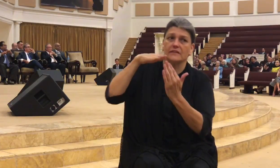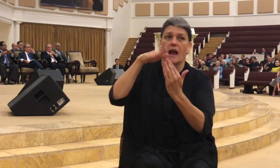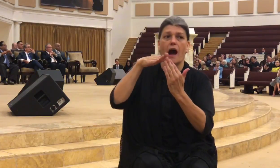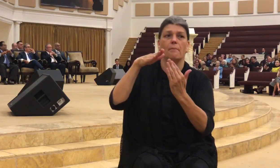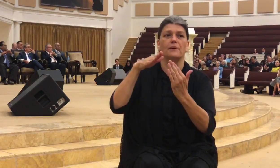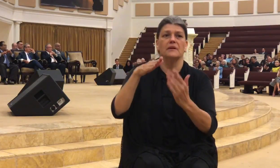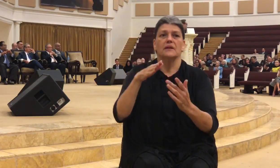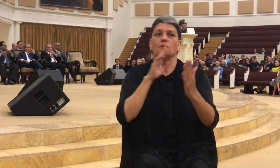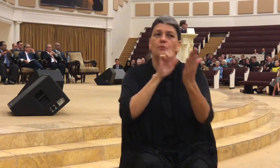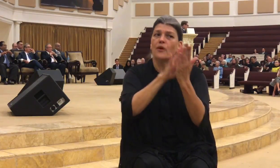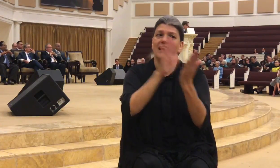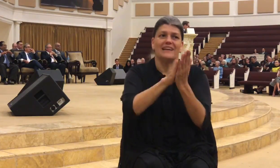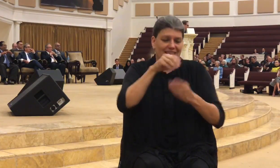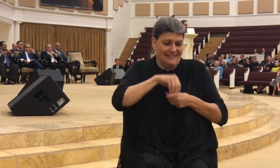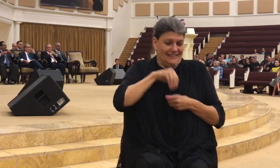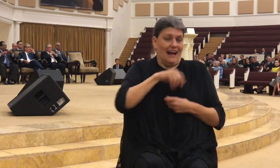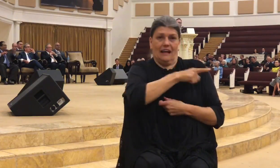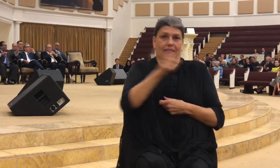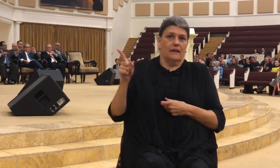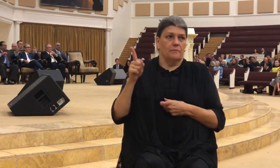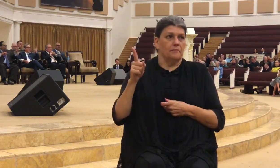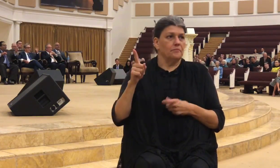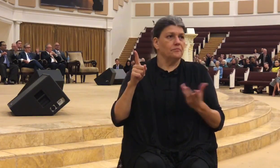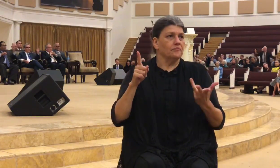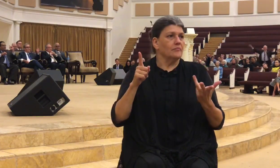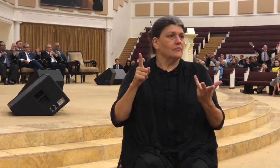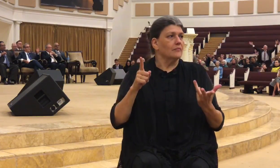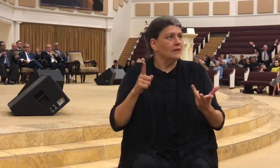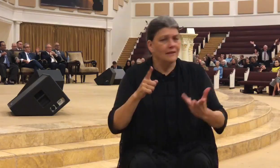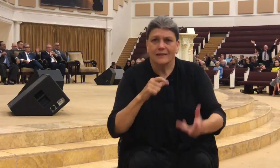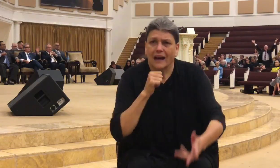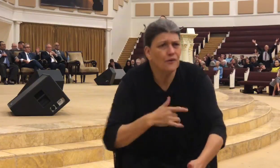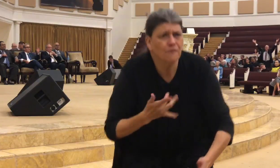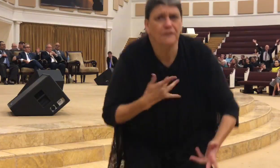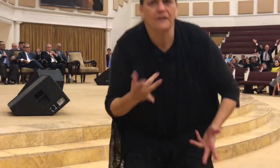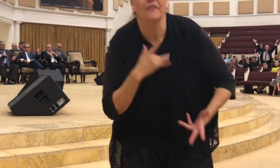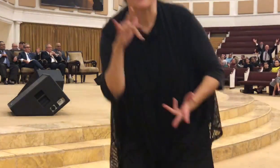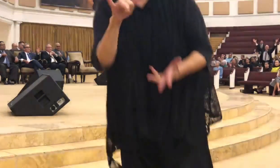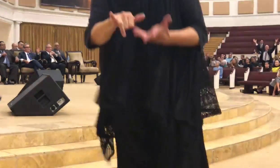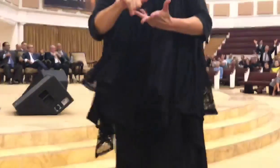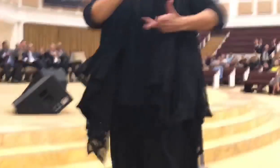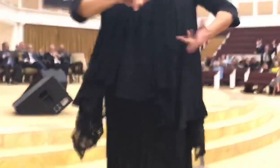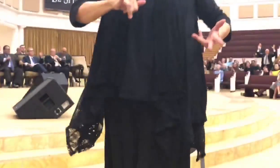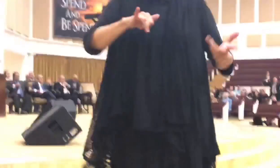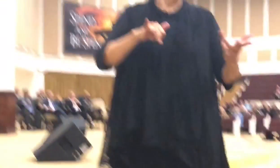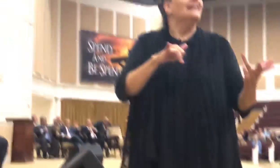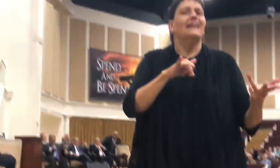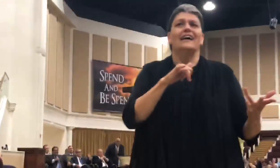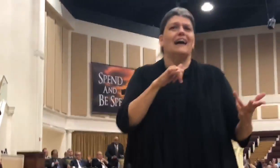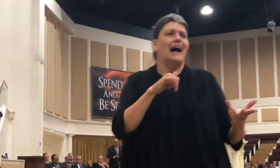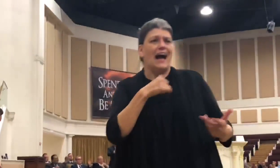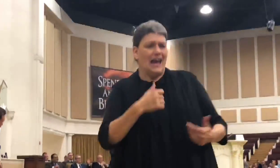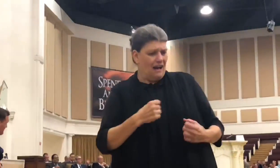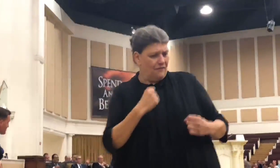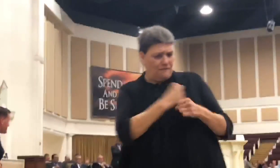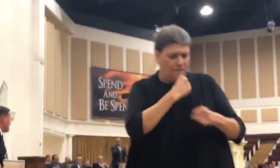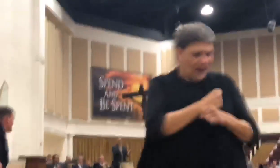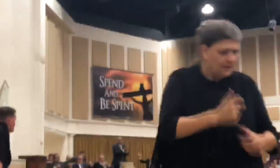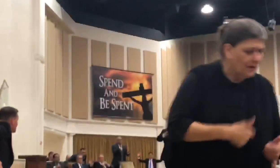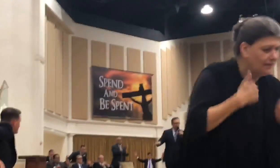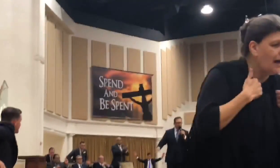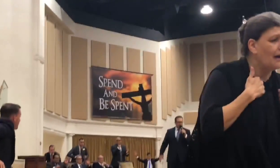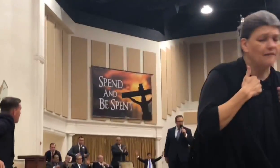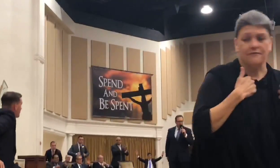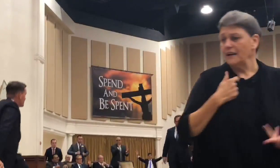Well, I don't feel good. Praise Him anyway. I got the fight with my wife. Praise Him anyway. The kids are driving me